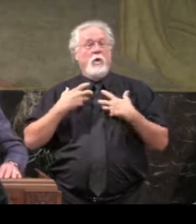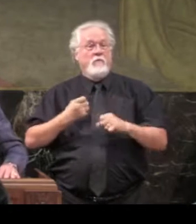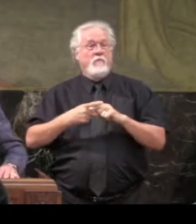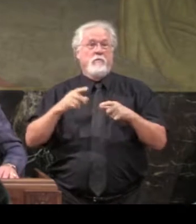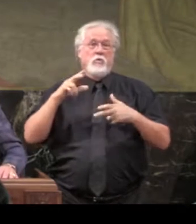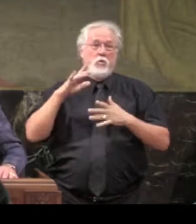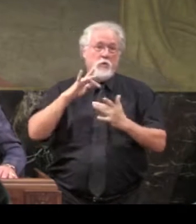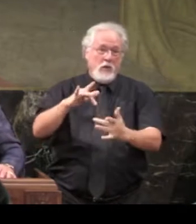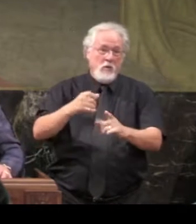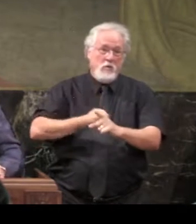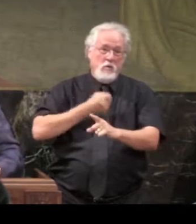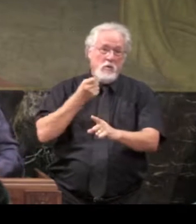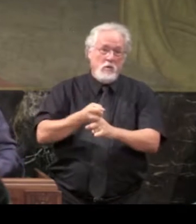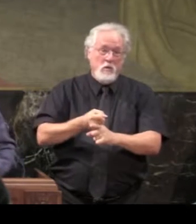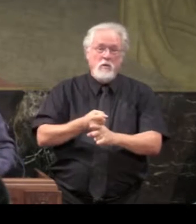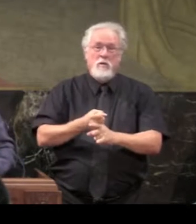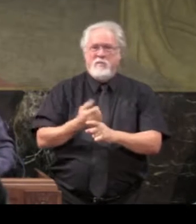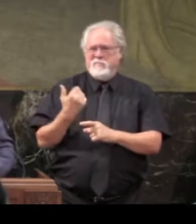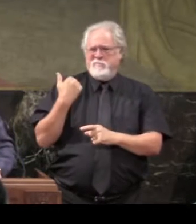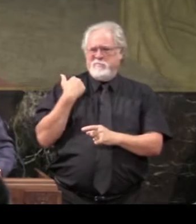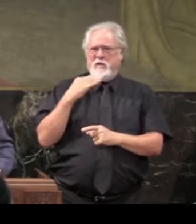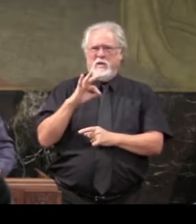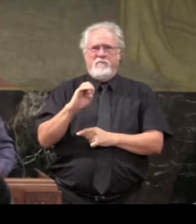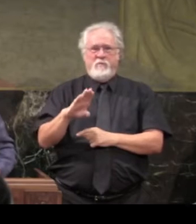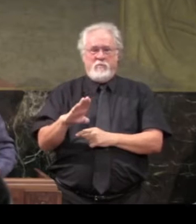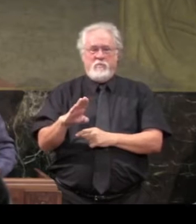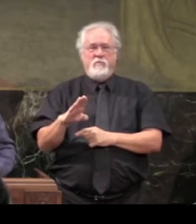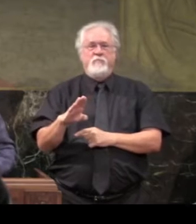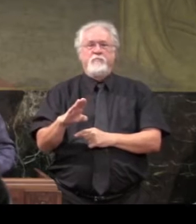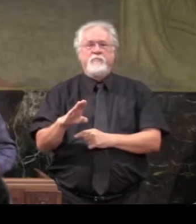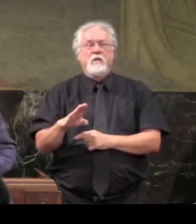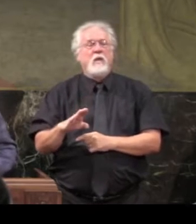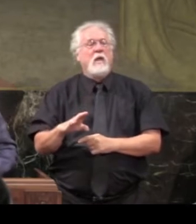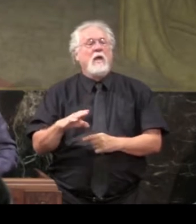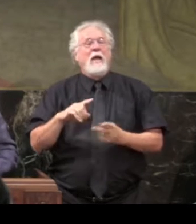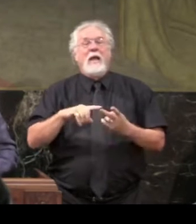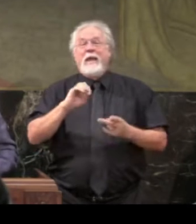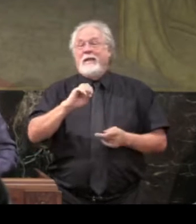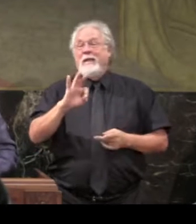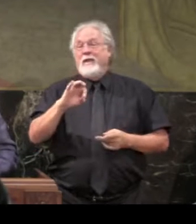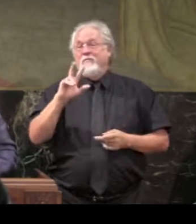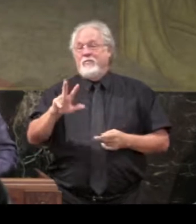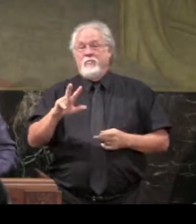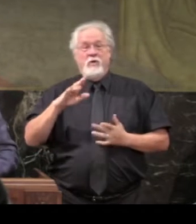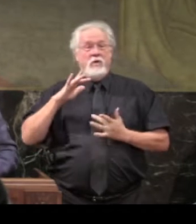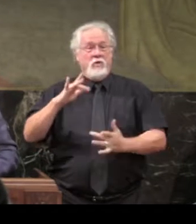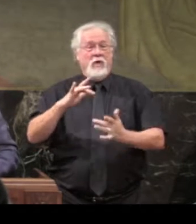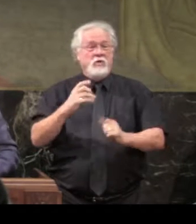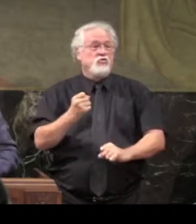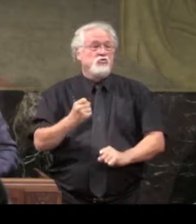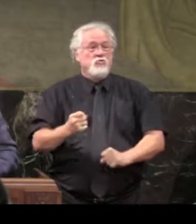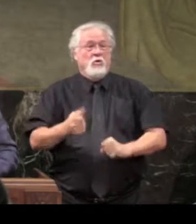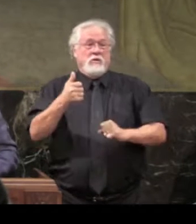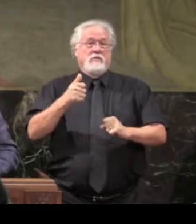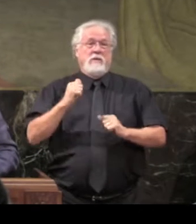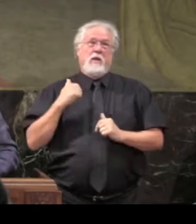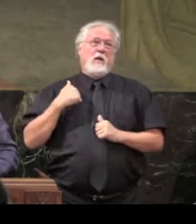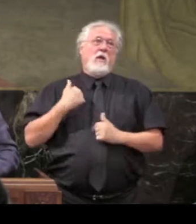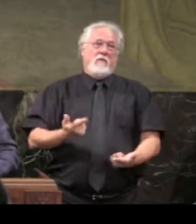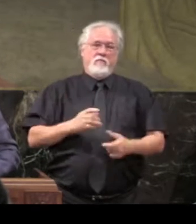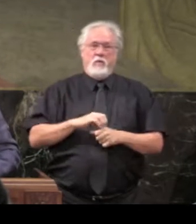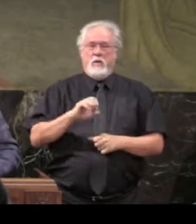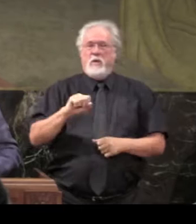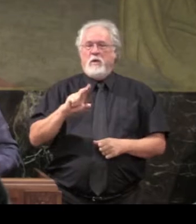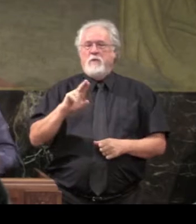struck that community back in February. That EF3 tornado was the strongest ever recorded in Assumption